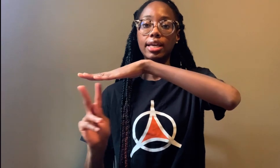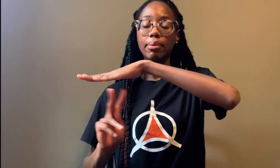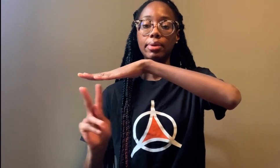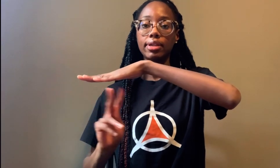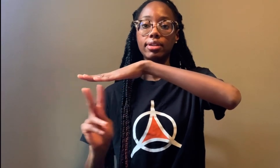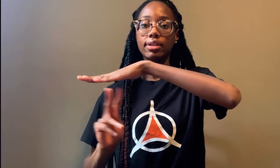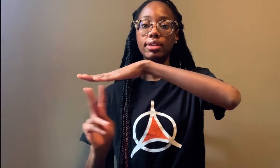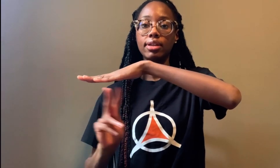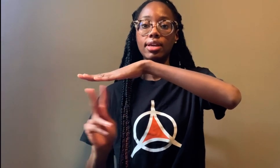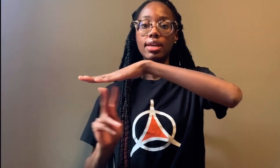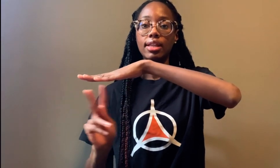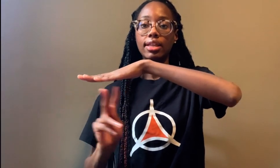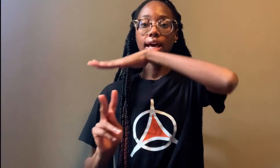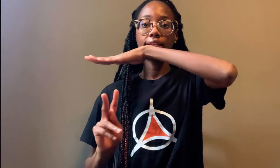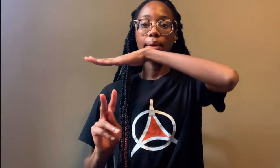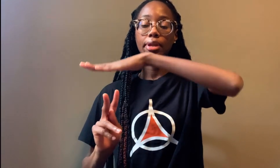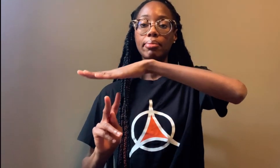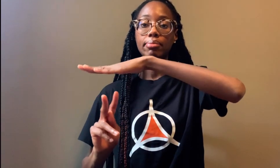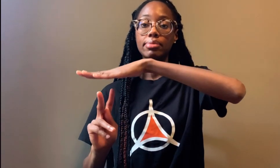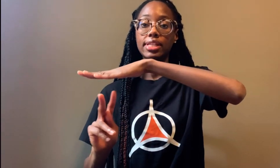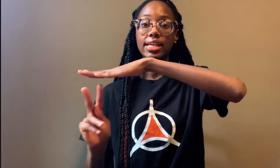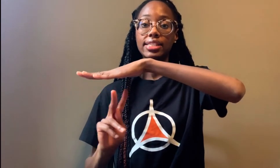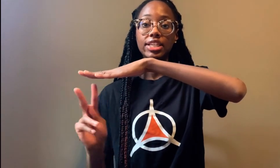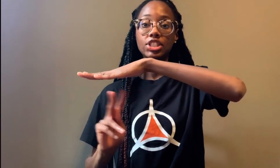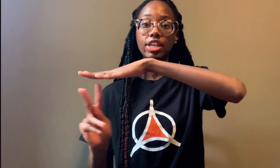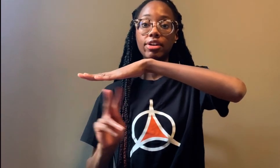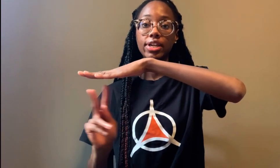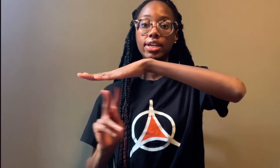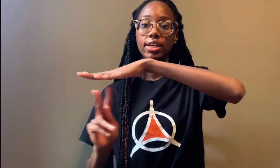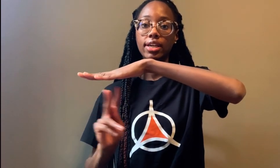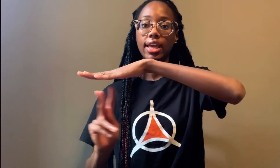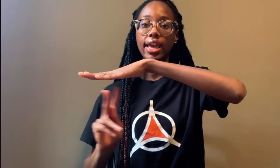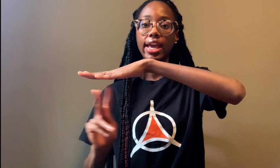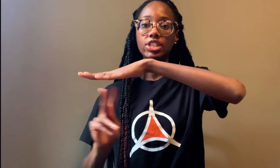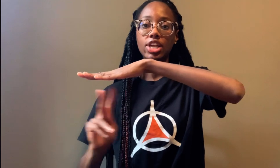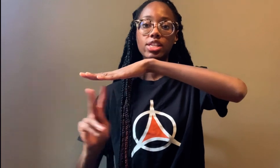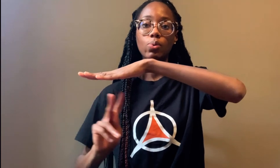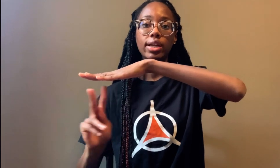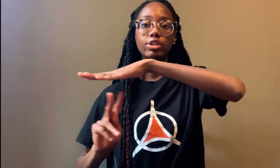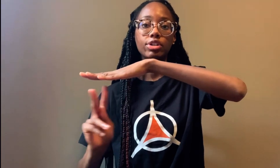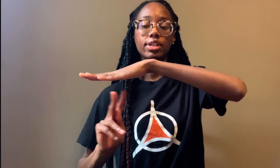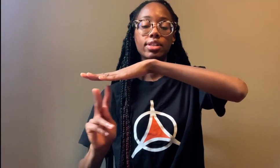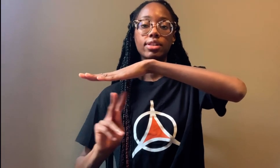non-dominant. Non-dominant stays stationary and K shakes right underneath.